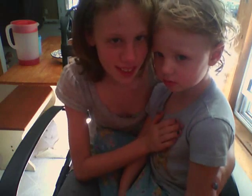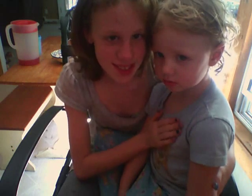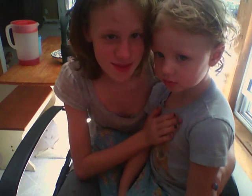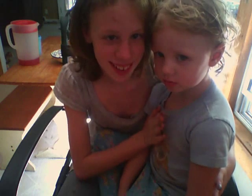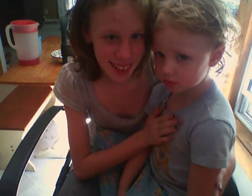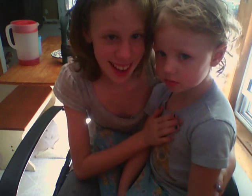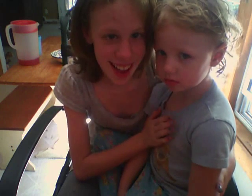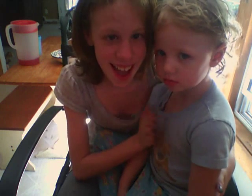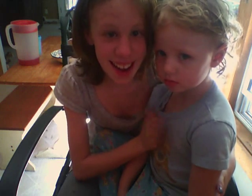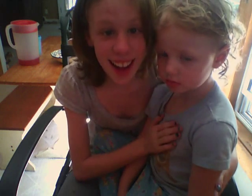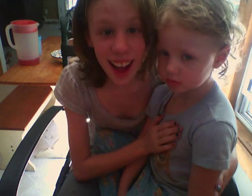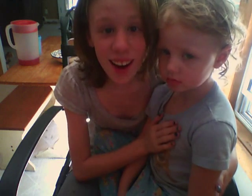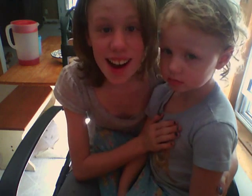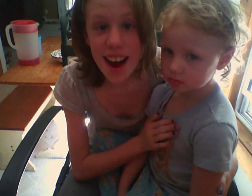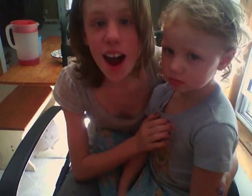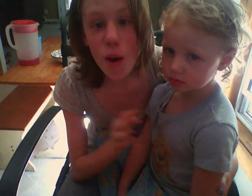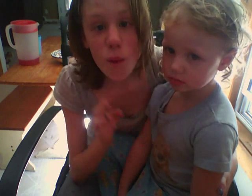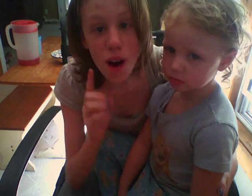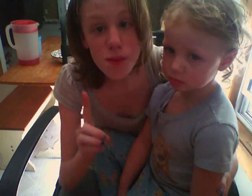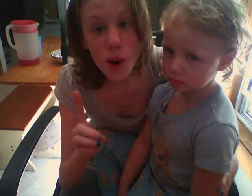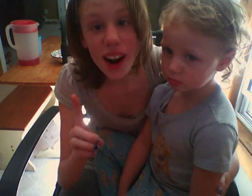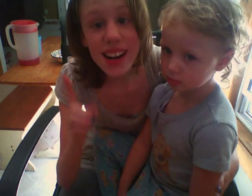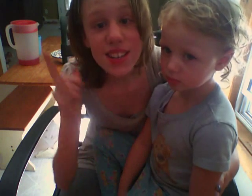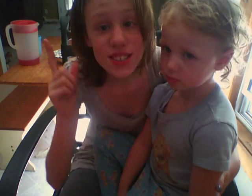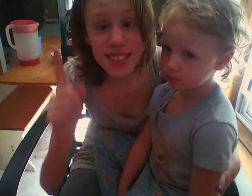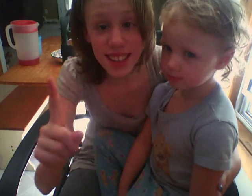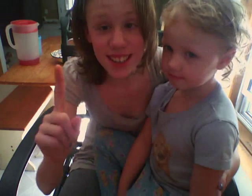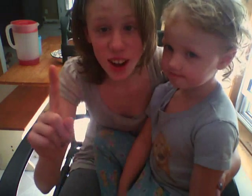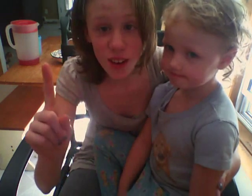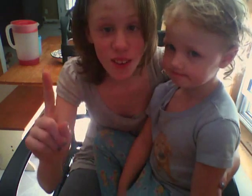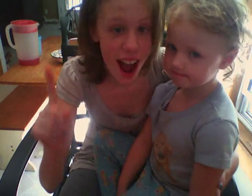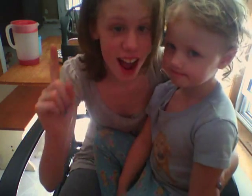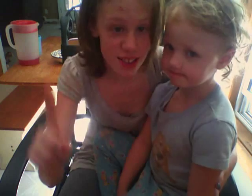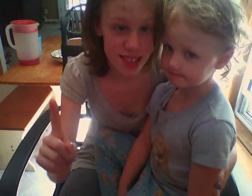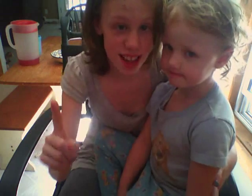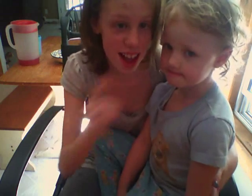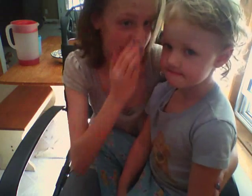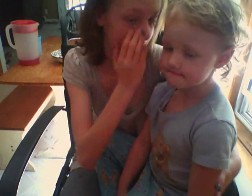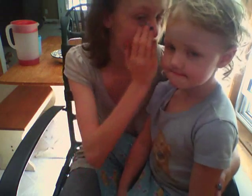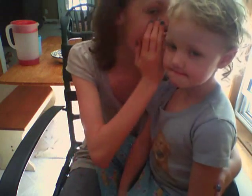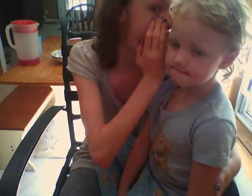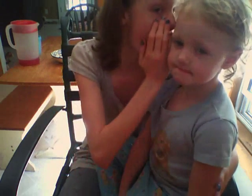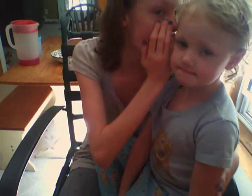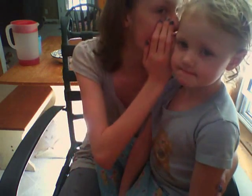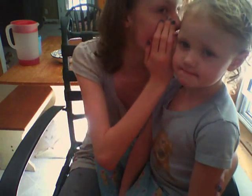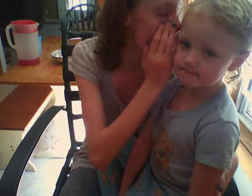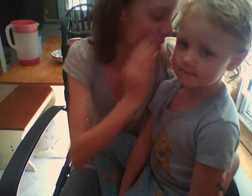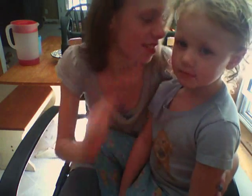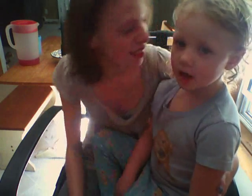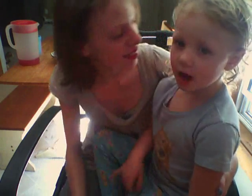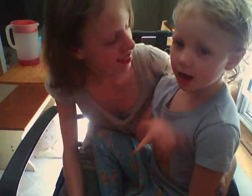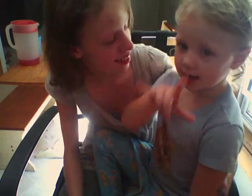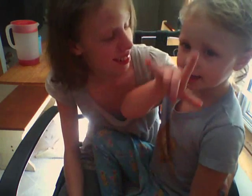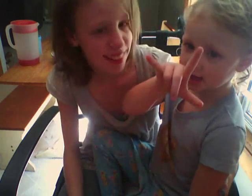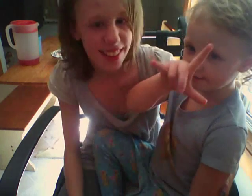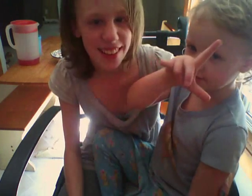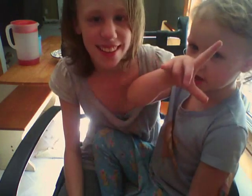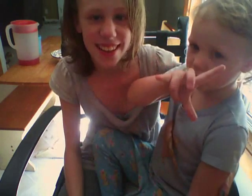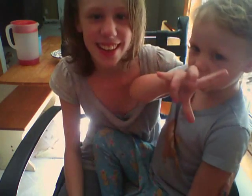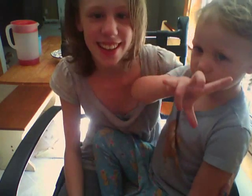to sign Now, one more, she's gonna know how you sign I love you